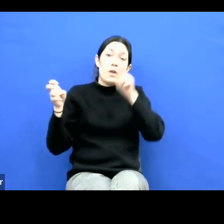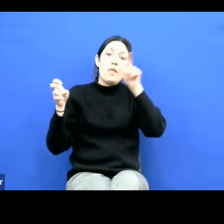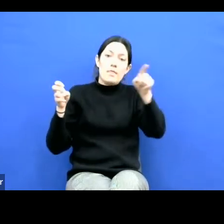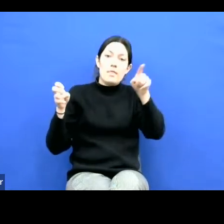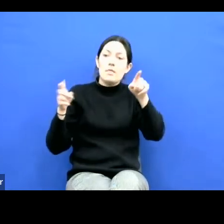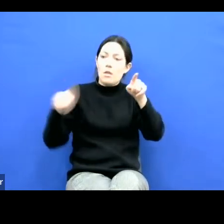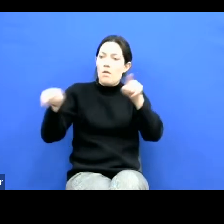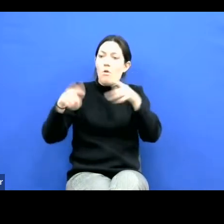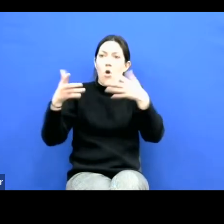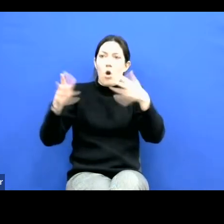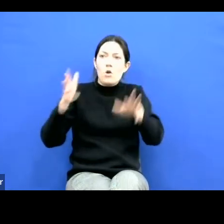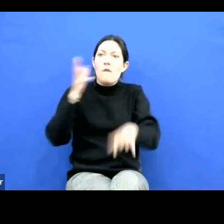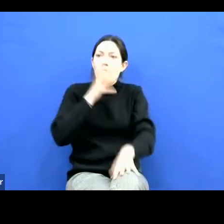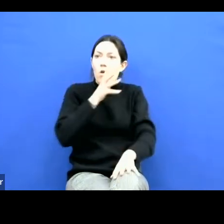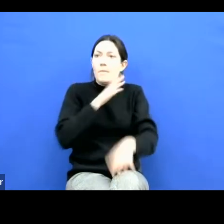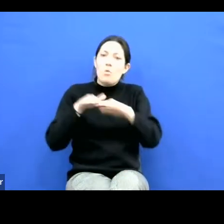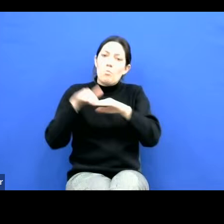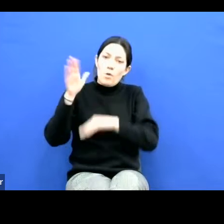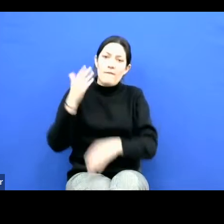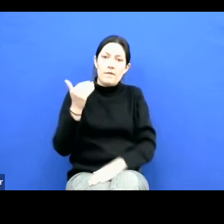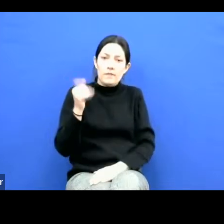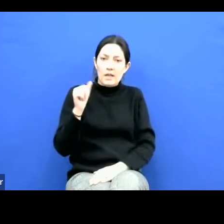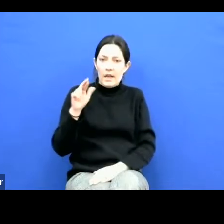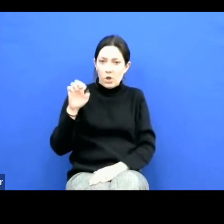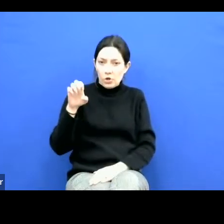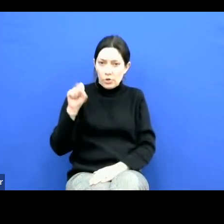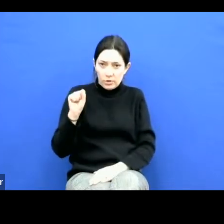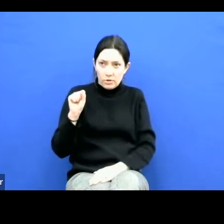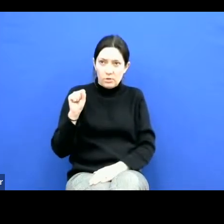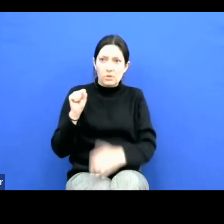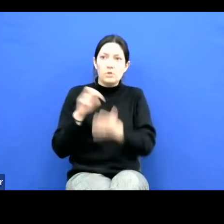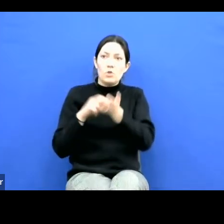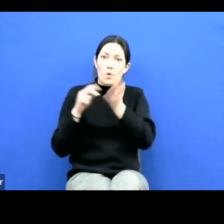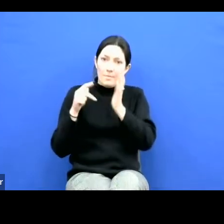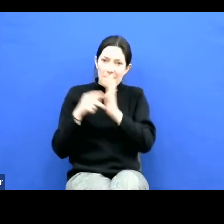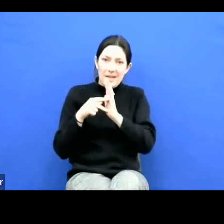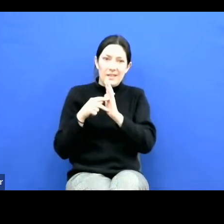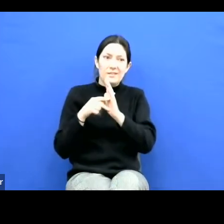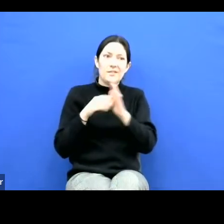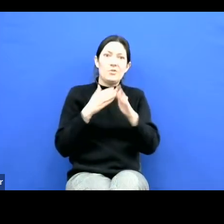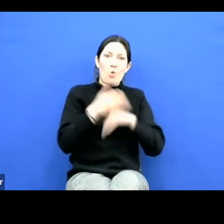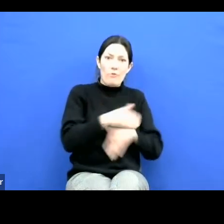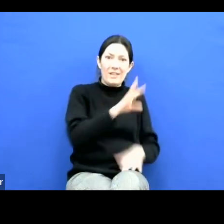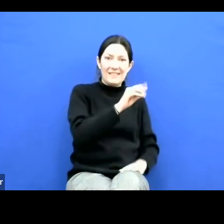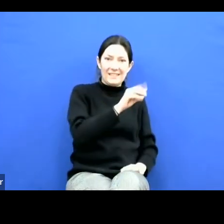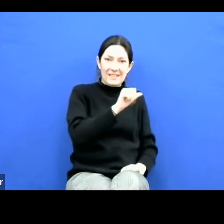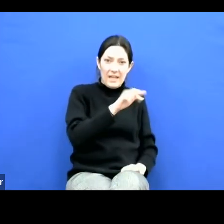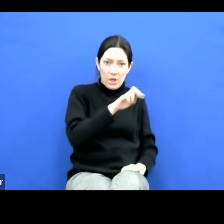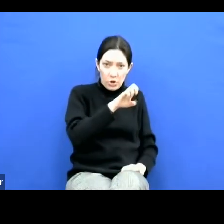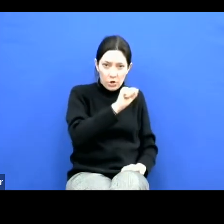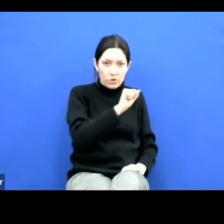acres. So that'd be over 60 acres you'd have to put in this.